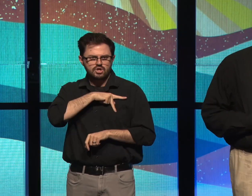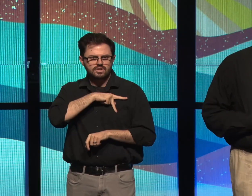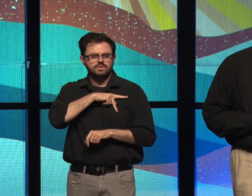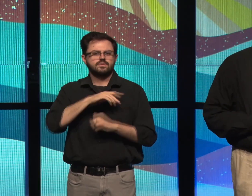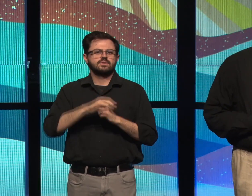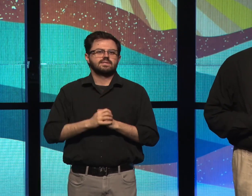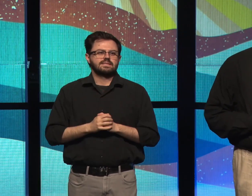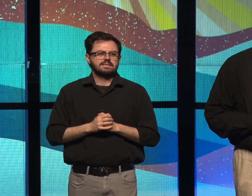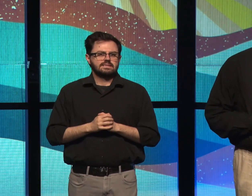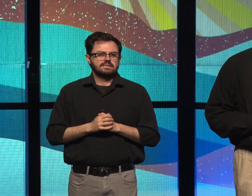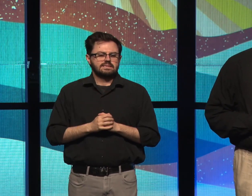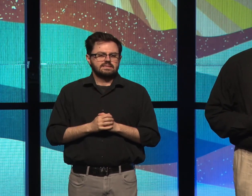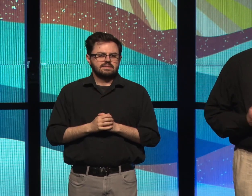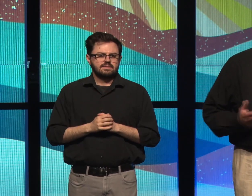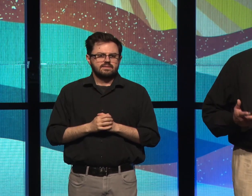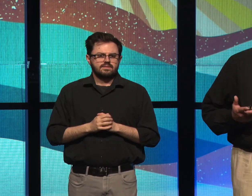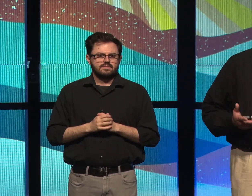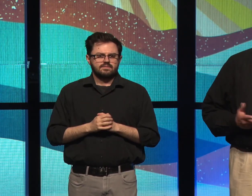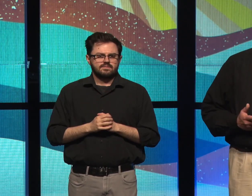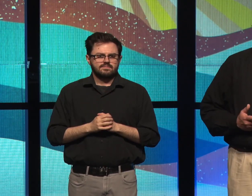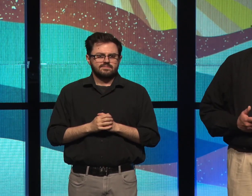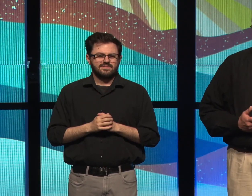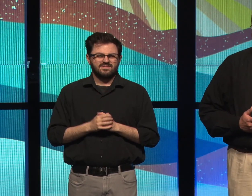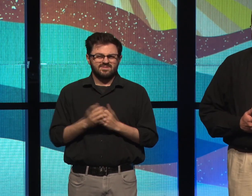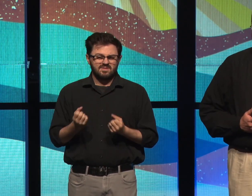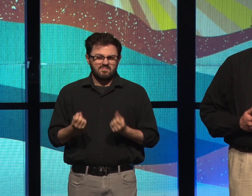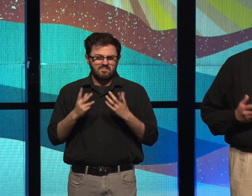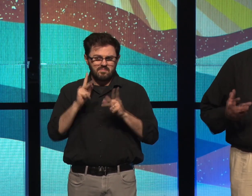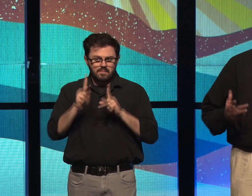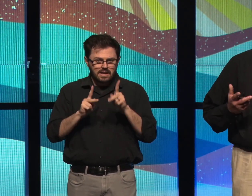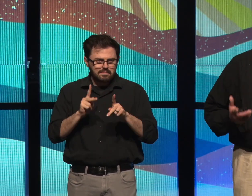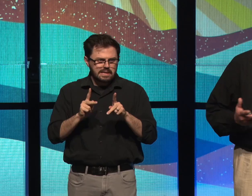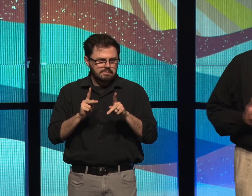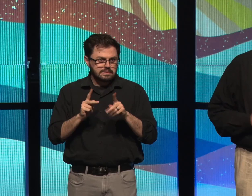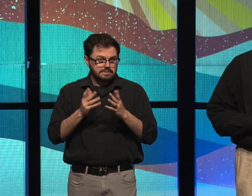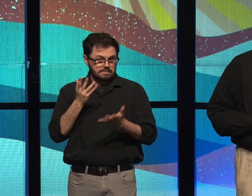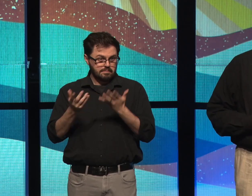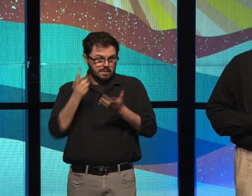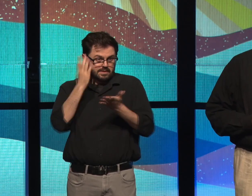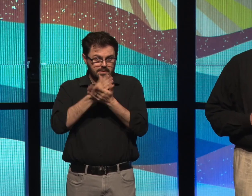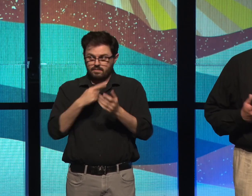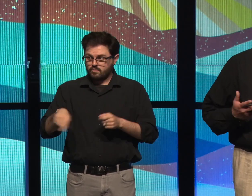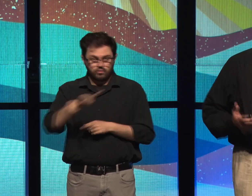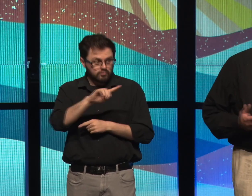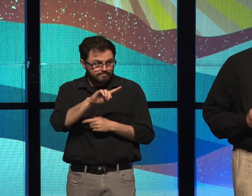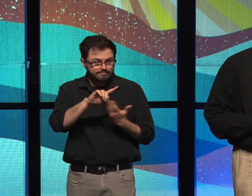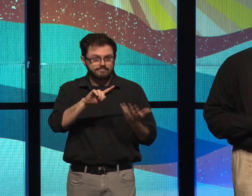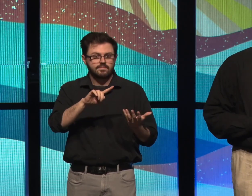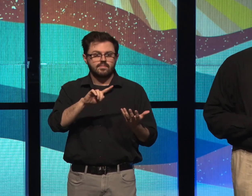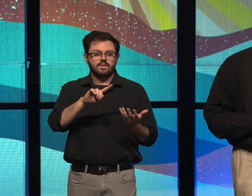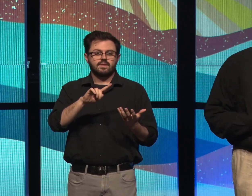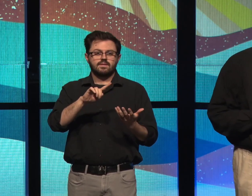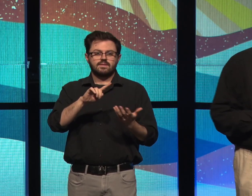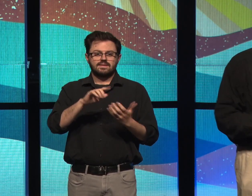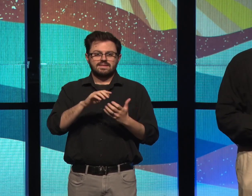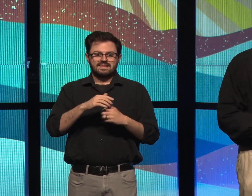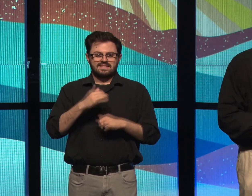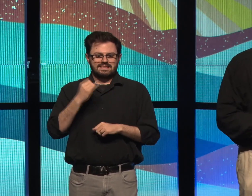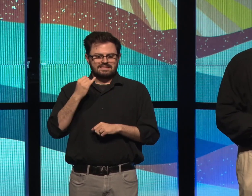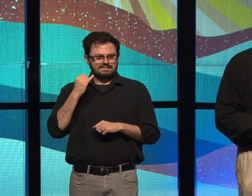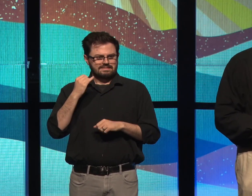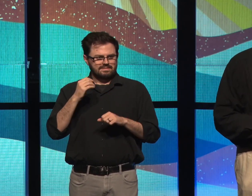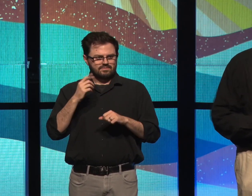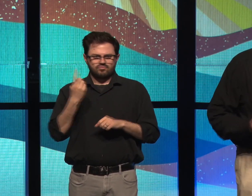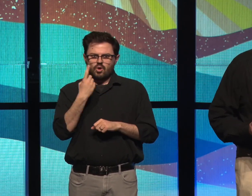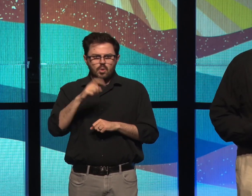of us, probably even some of us in this room, one event, one tragedy, a lost